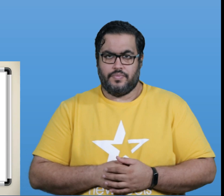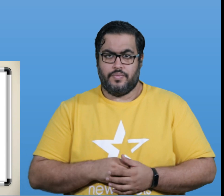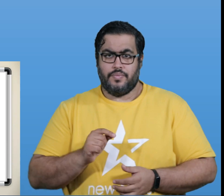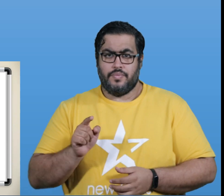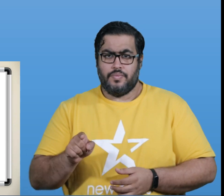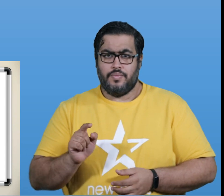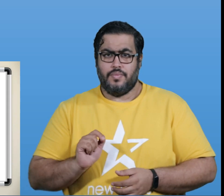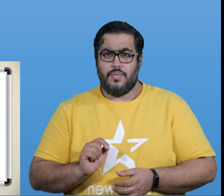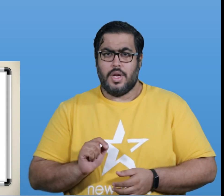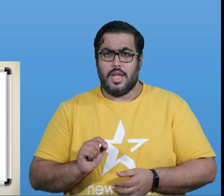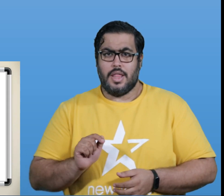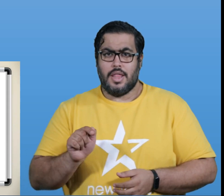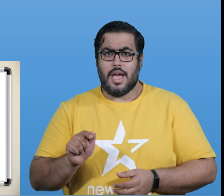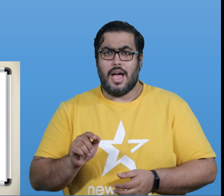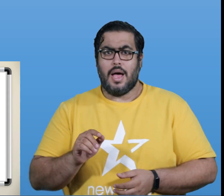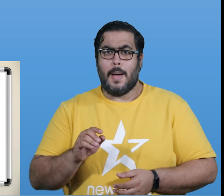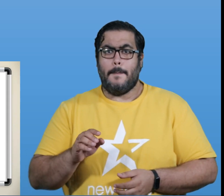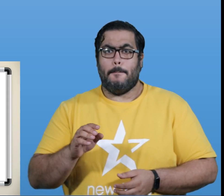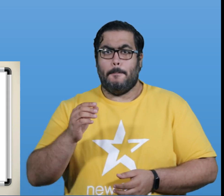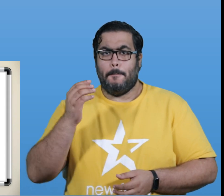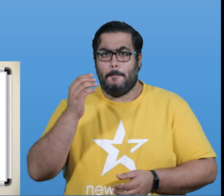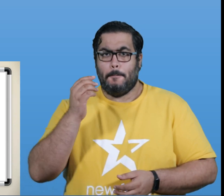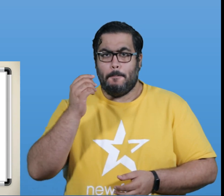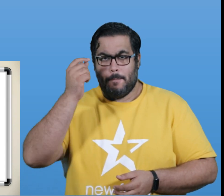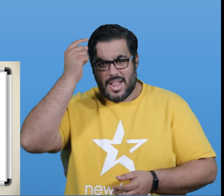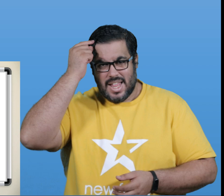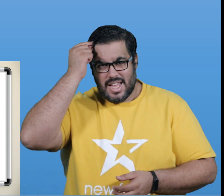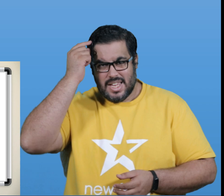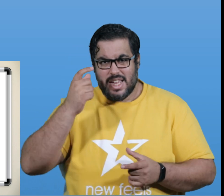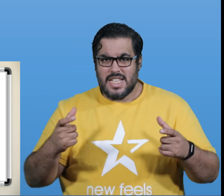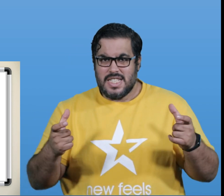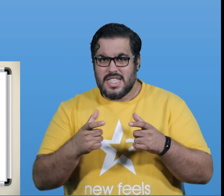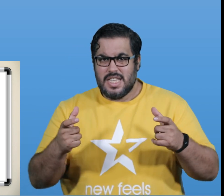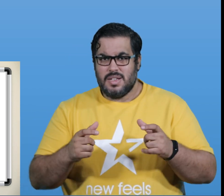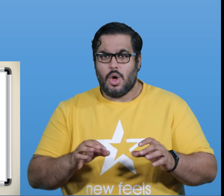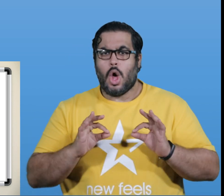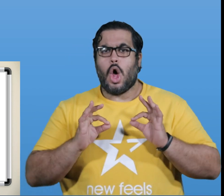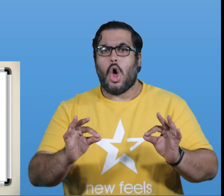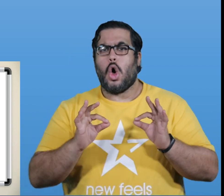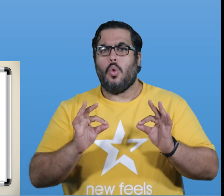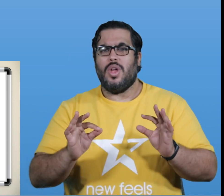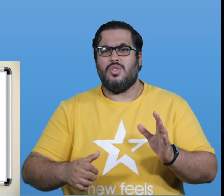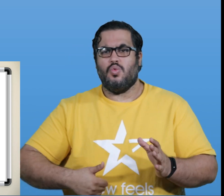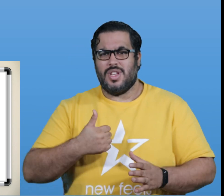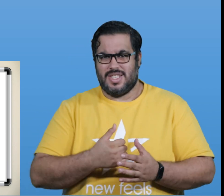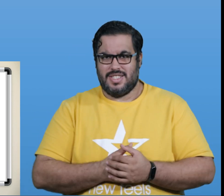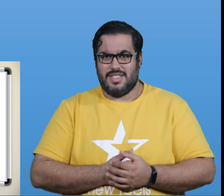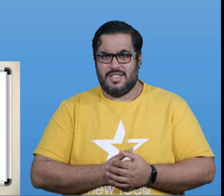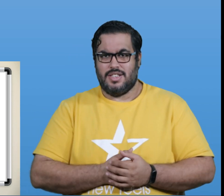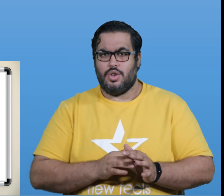blank team always wins. The formal, close-knit, touching, separate. So the close-knit